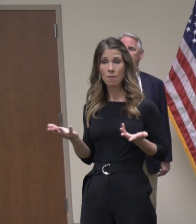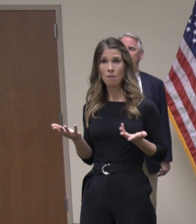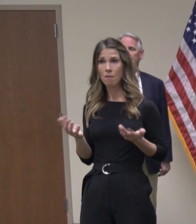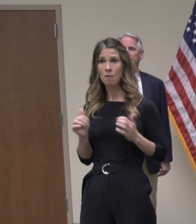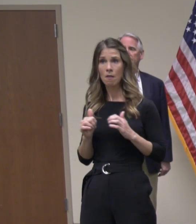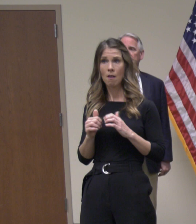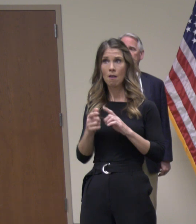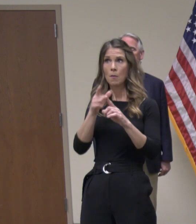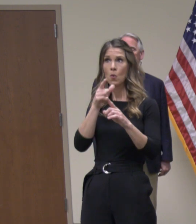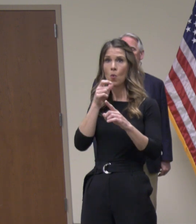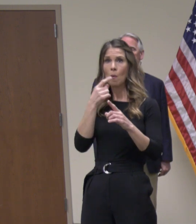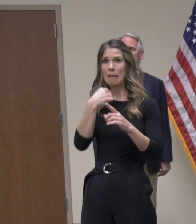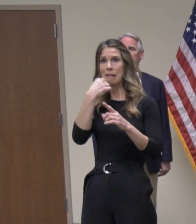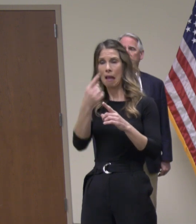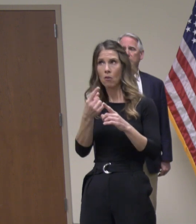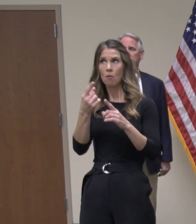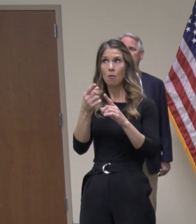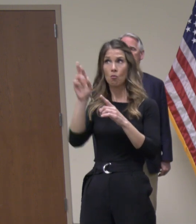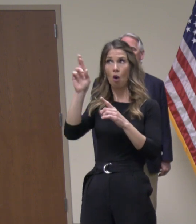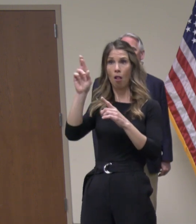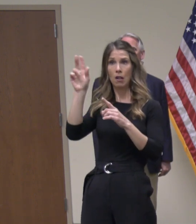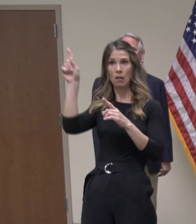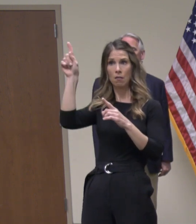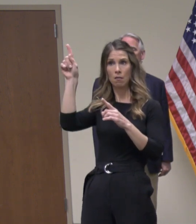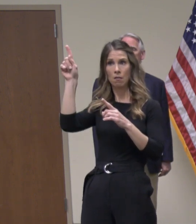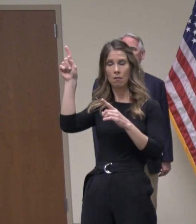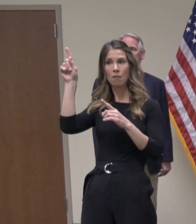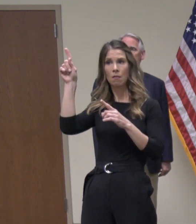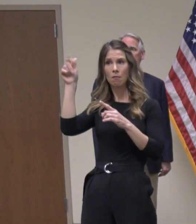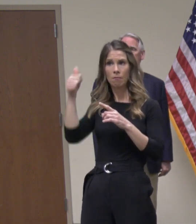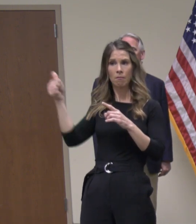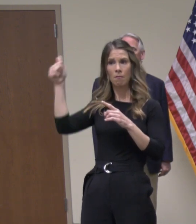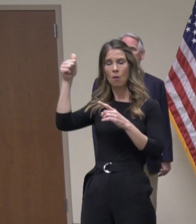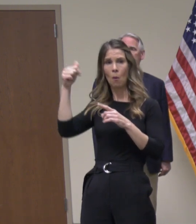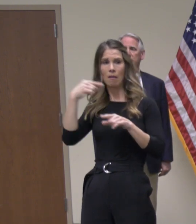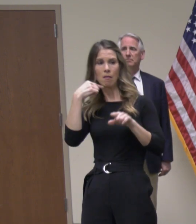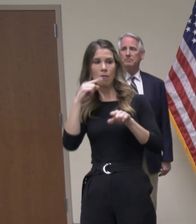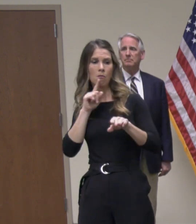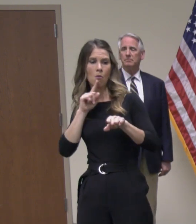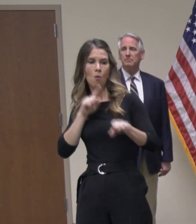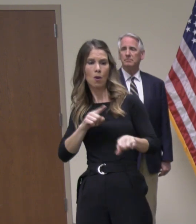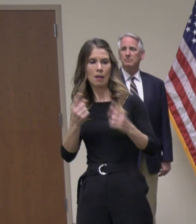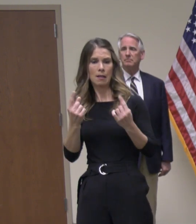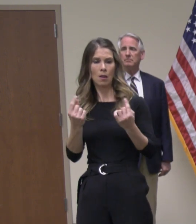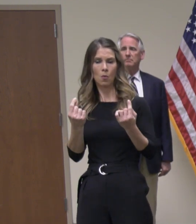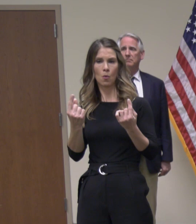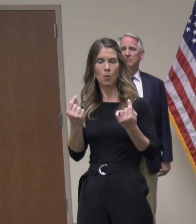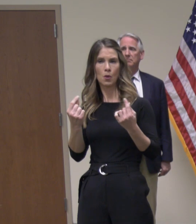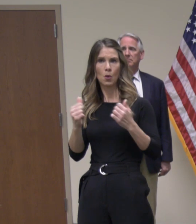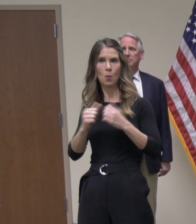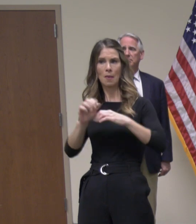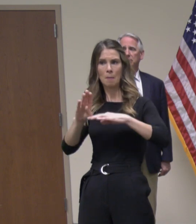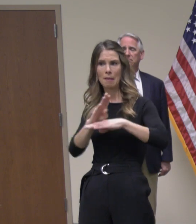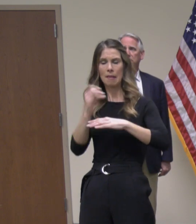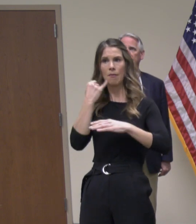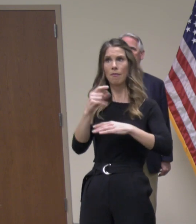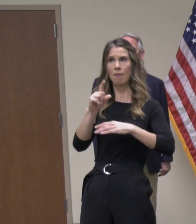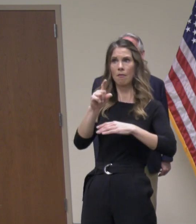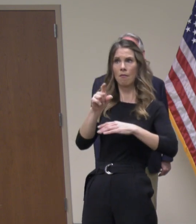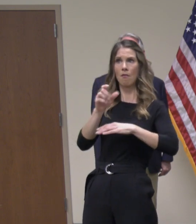for direction from Raleigh on further action regarding those businesses and the status of their